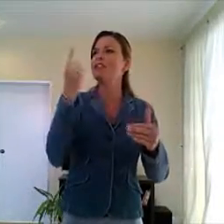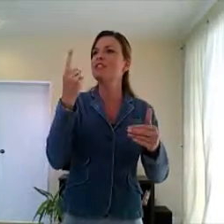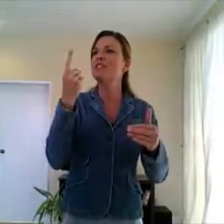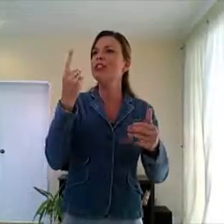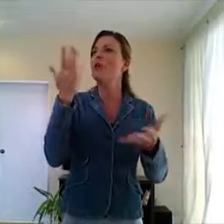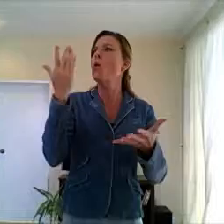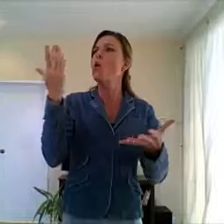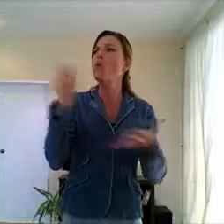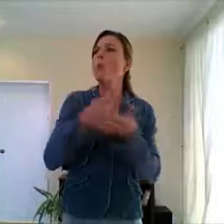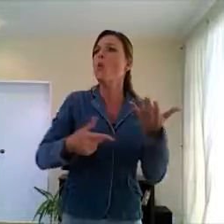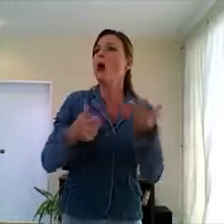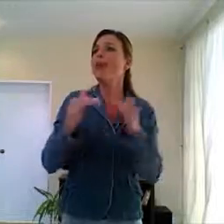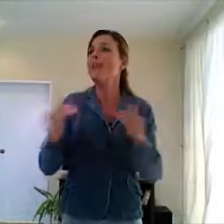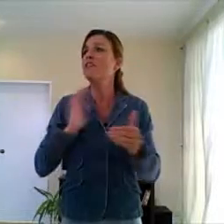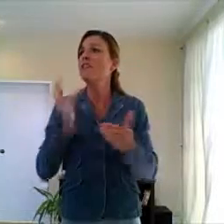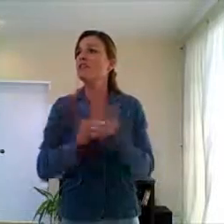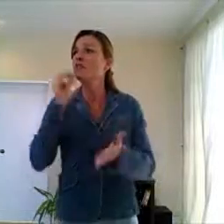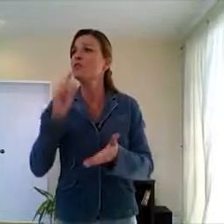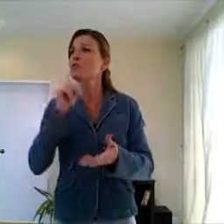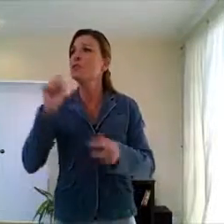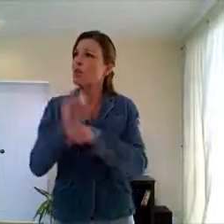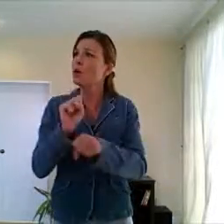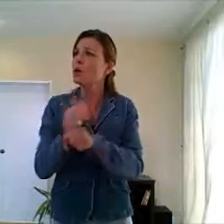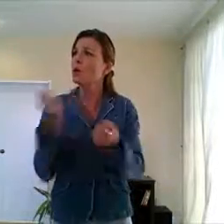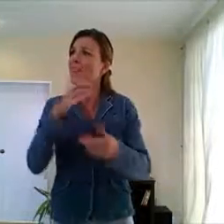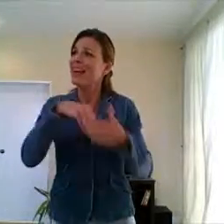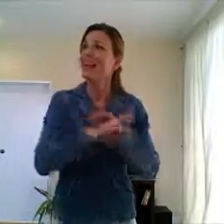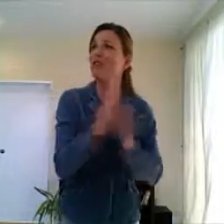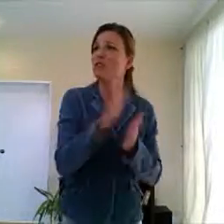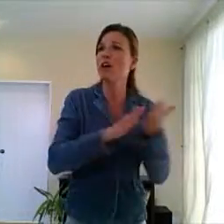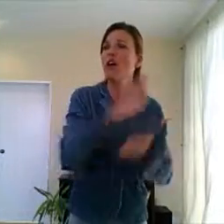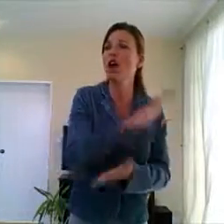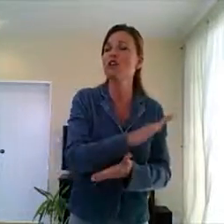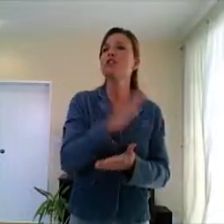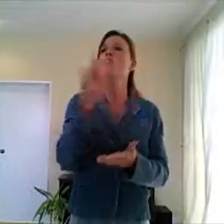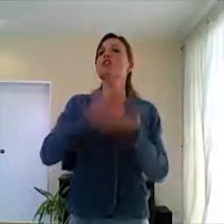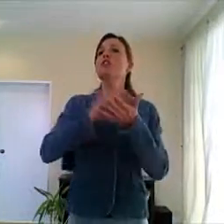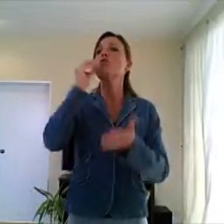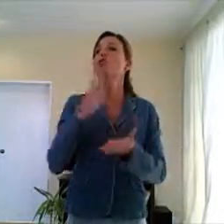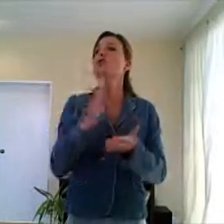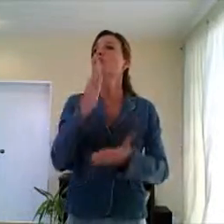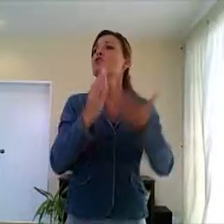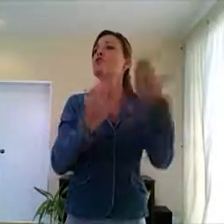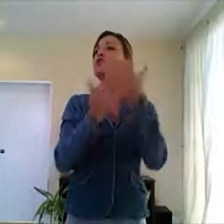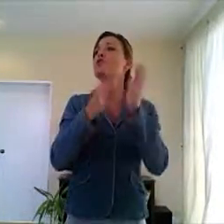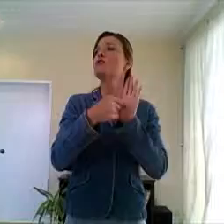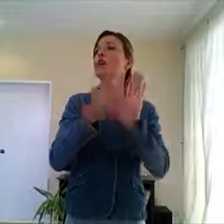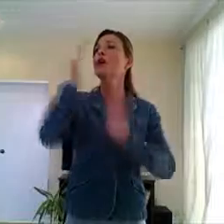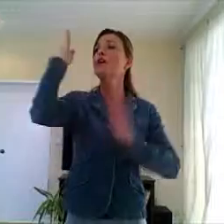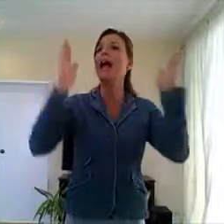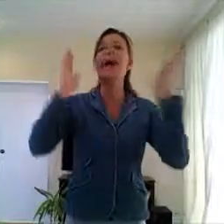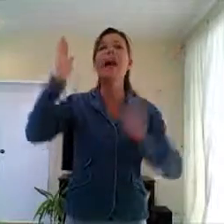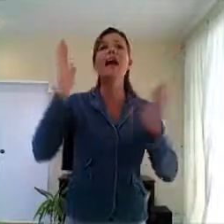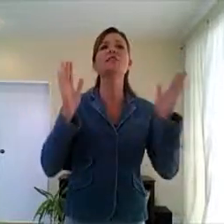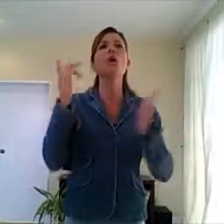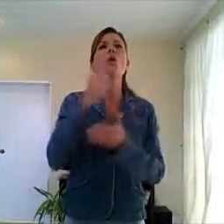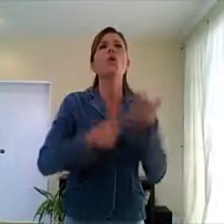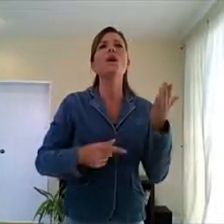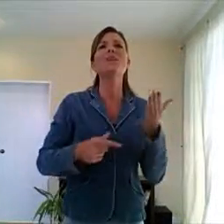it's very insightful. So for my students out there, just by show of hands, let me know the highest level that you typically had to operate at in